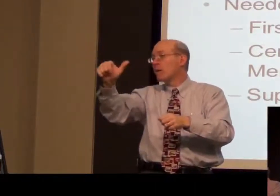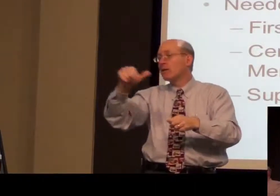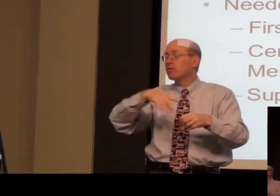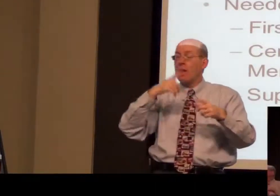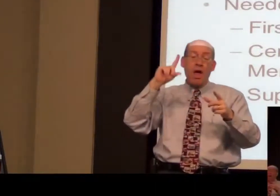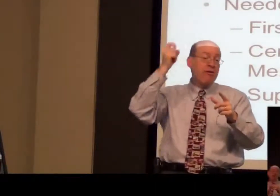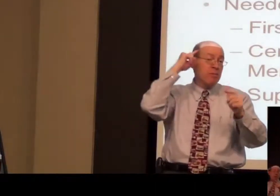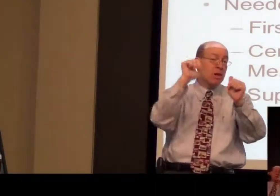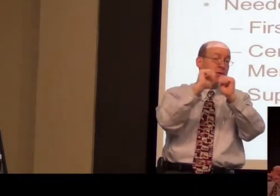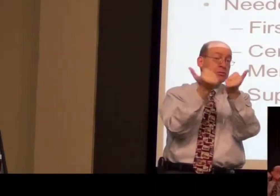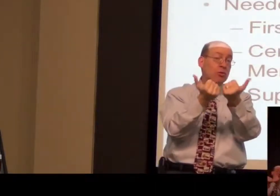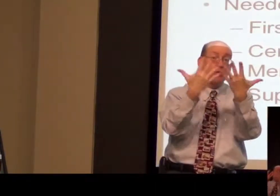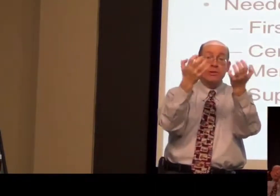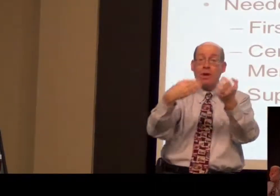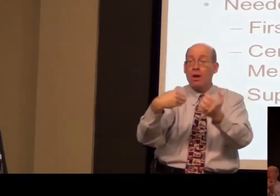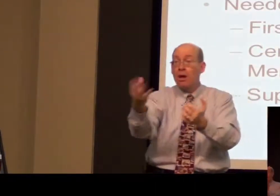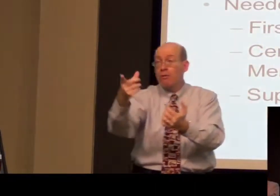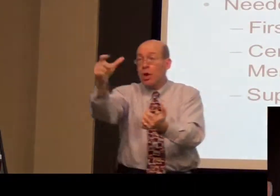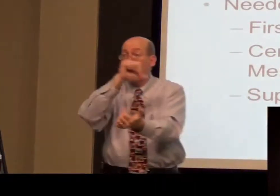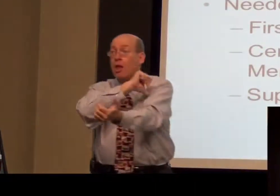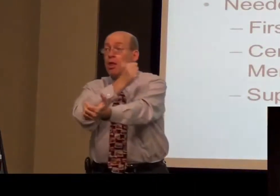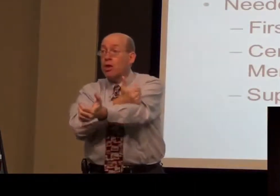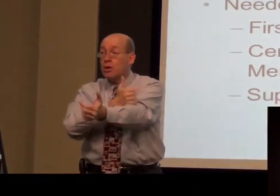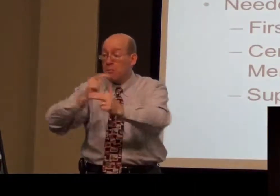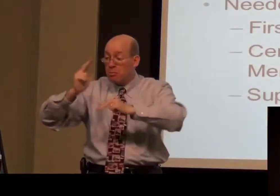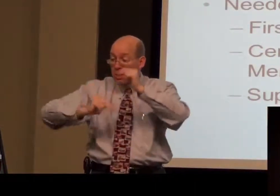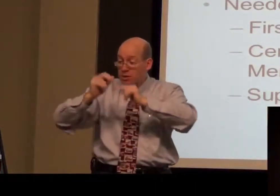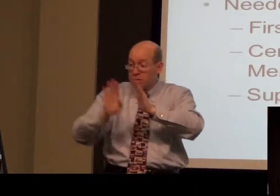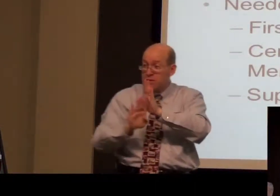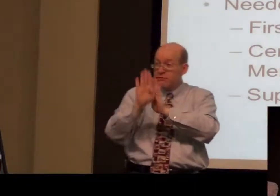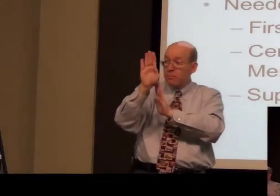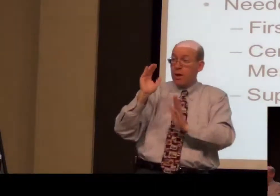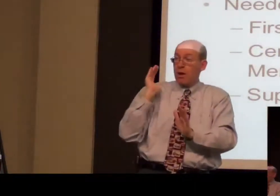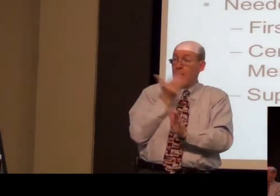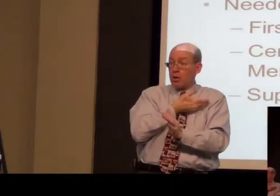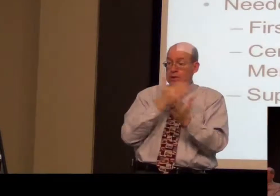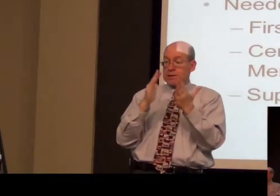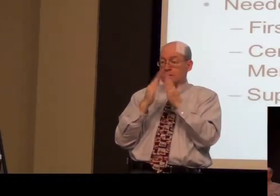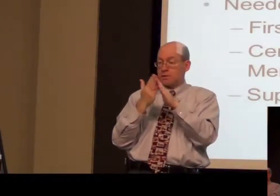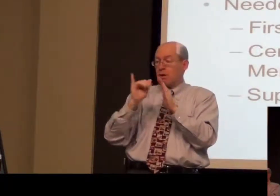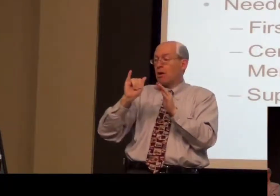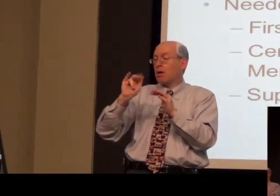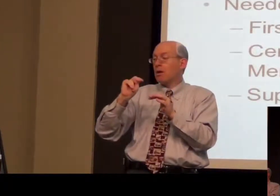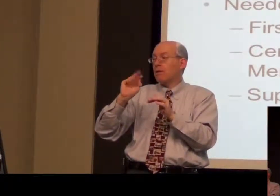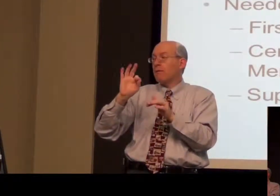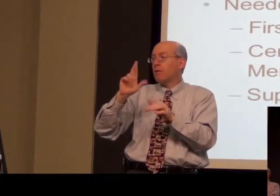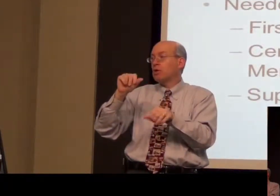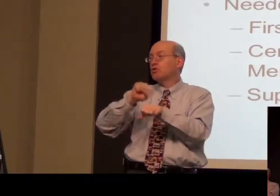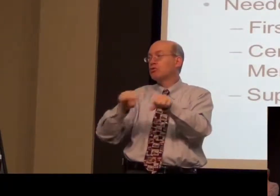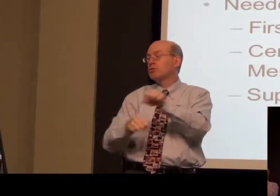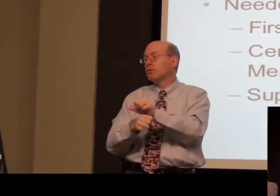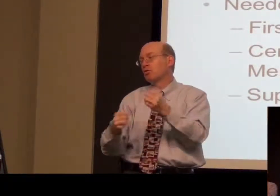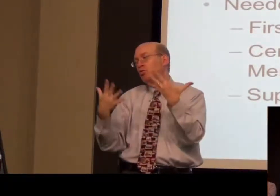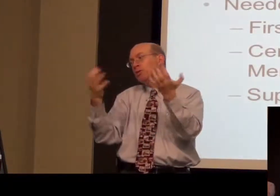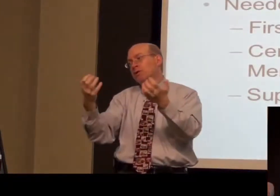But it makes sense though that any government agency that is going to give you the authority to build in their city and